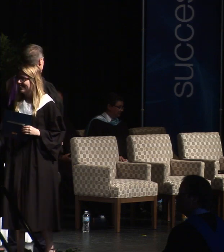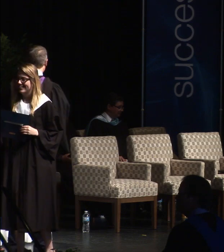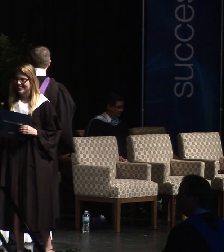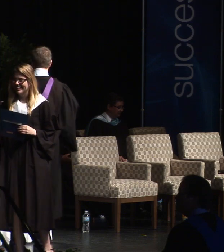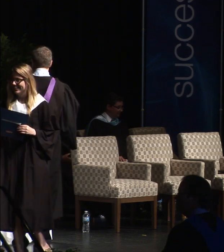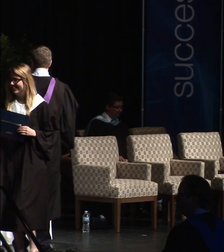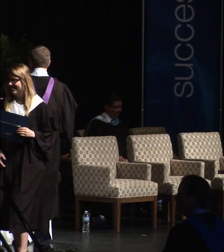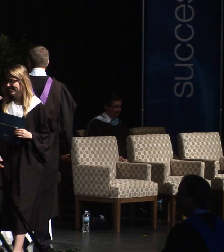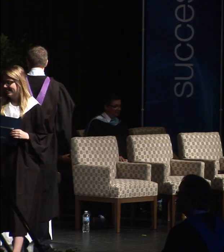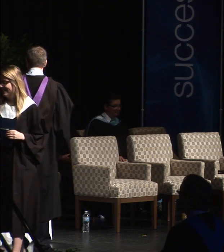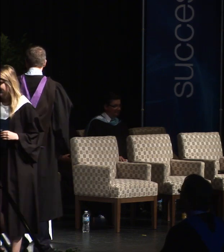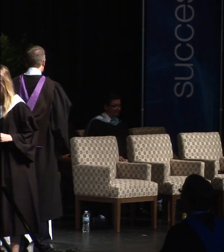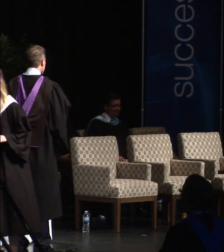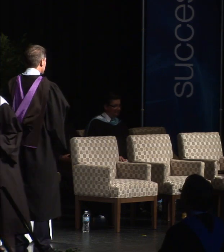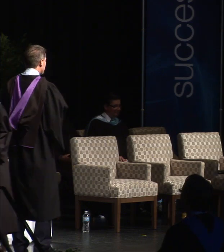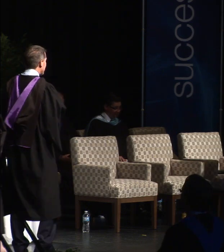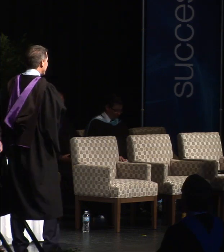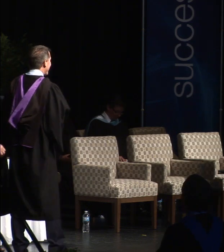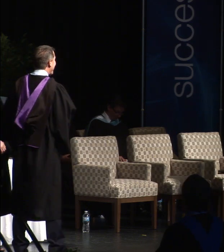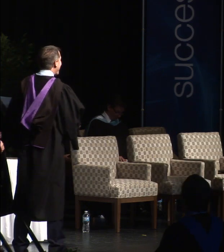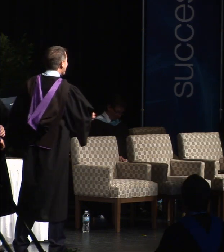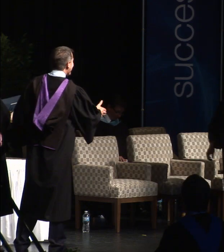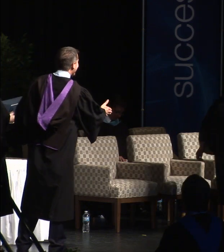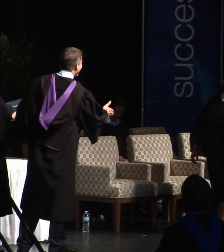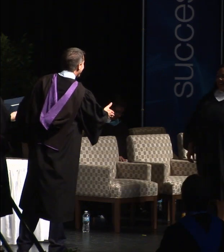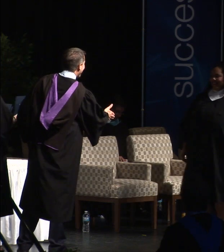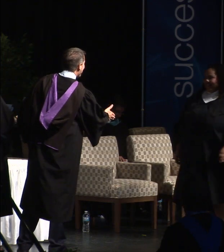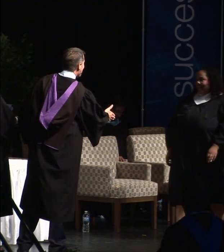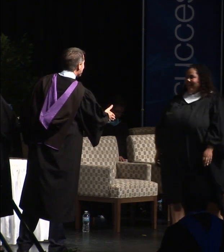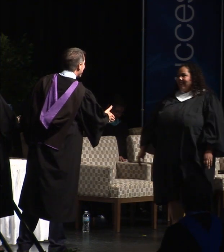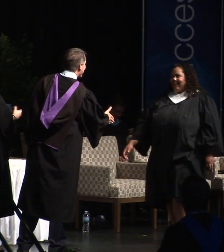Robin Chantel Martelli.